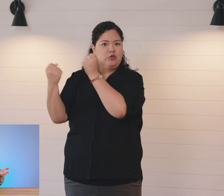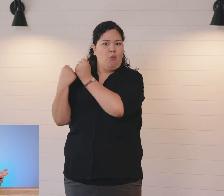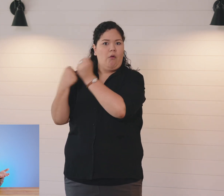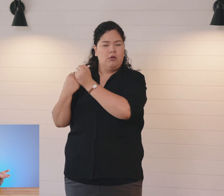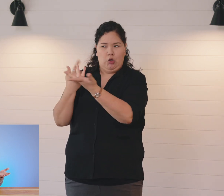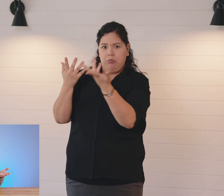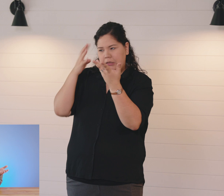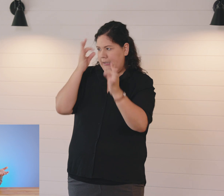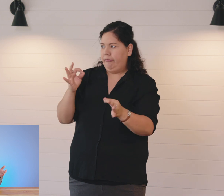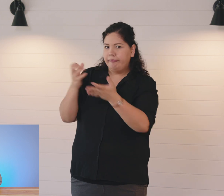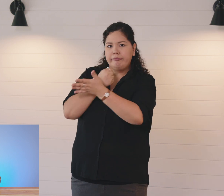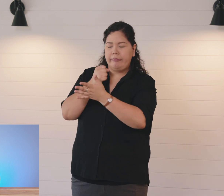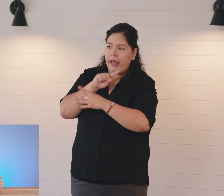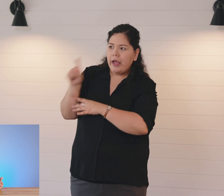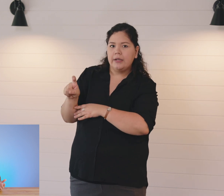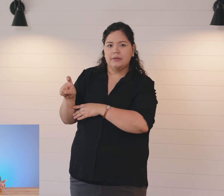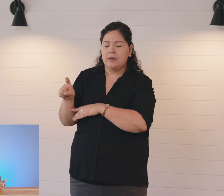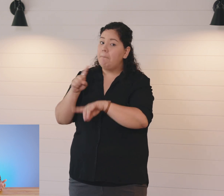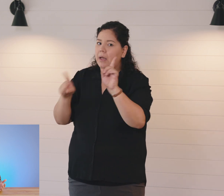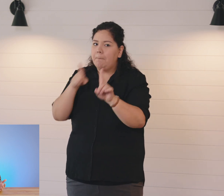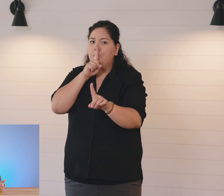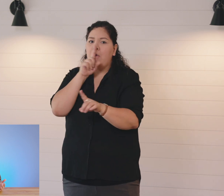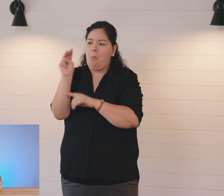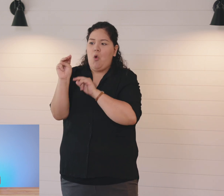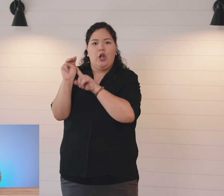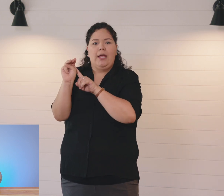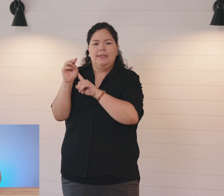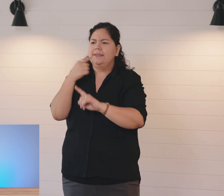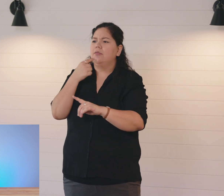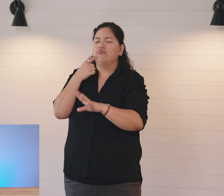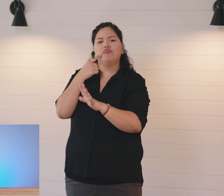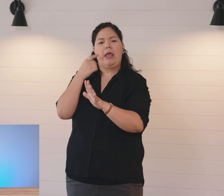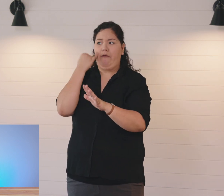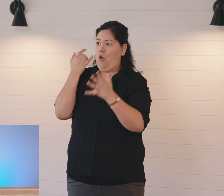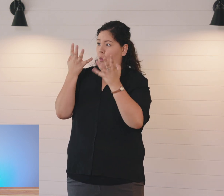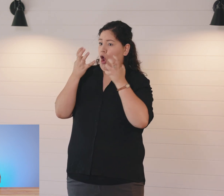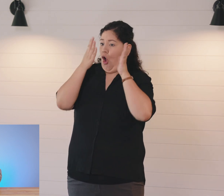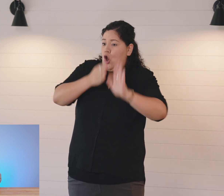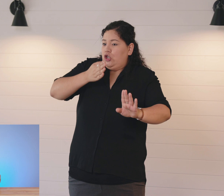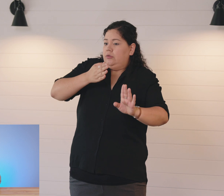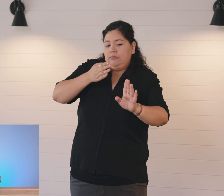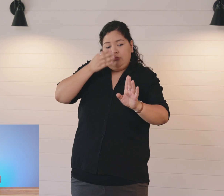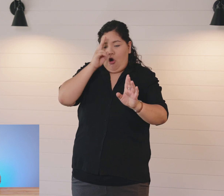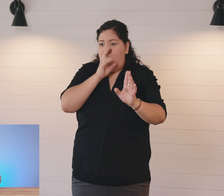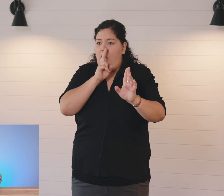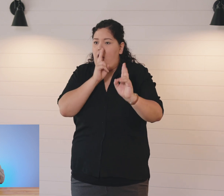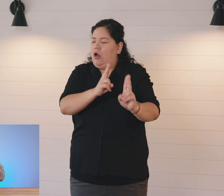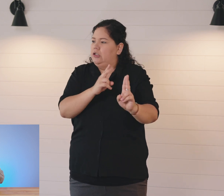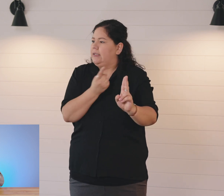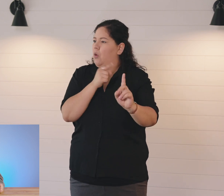maybe I could ask him about what I should do for Mordecai," but he doesn't use Mordecai's name. He said, "I want to honor someone I care a lot